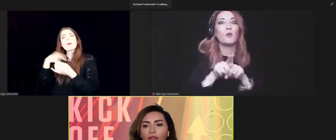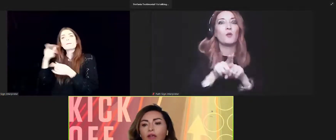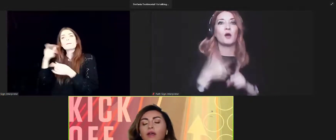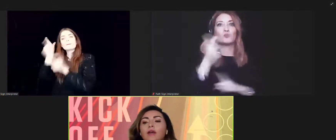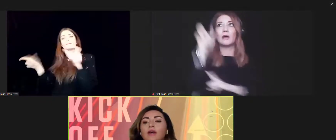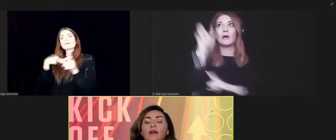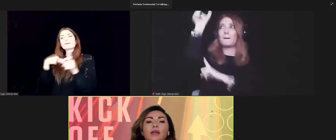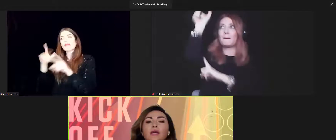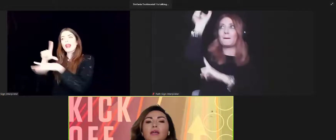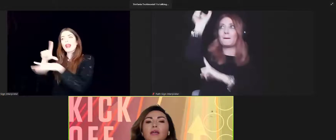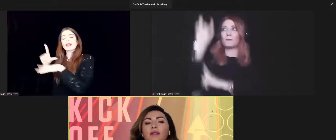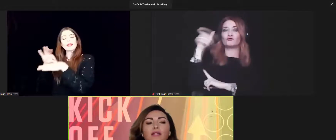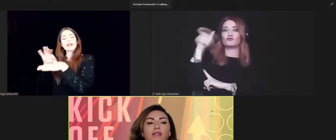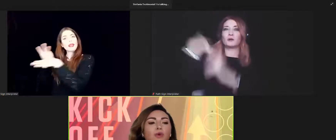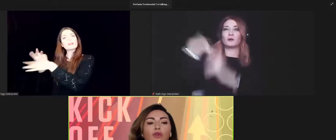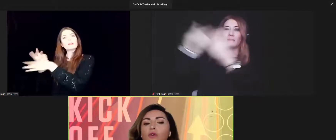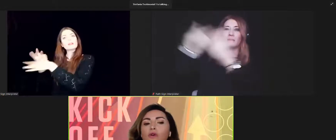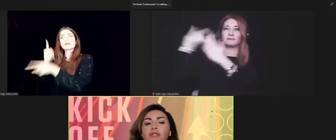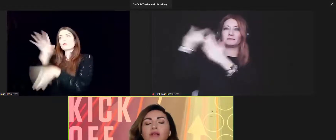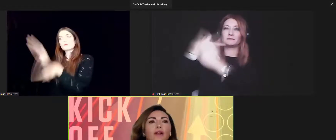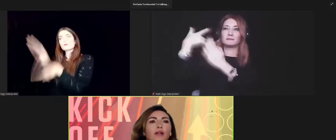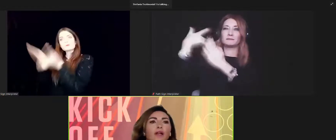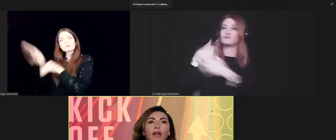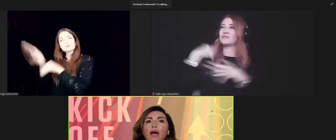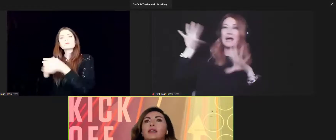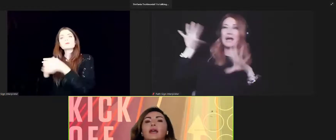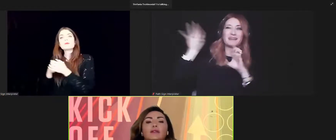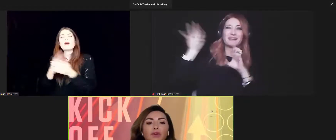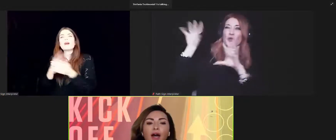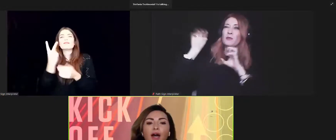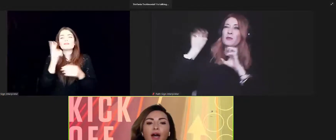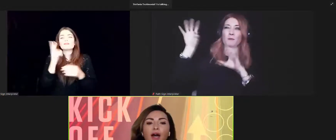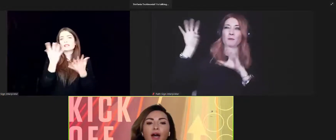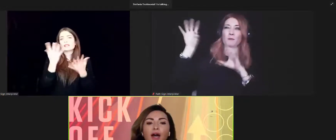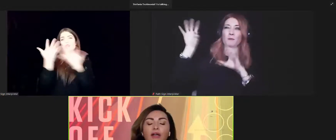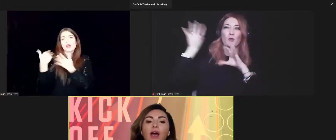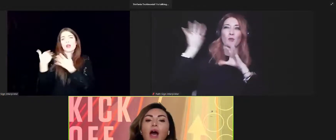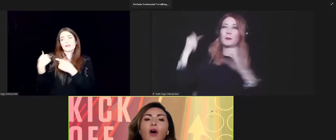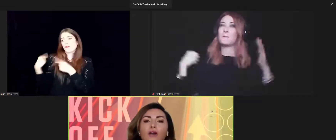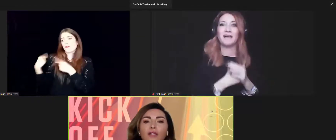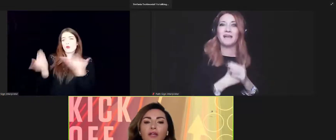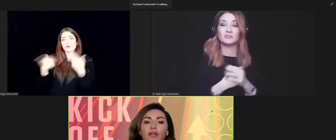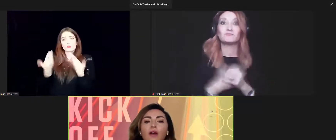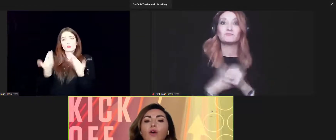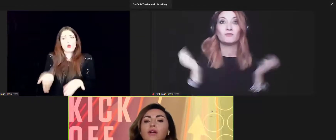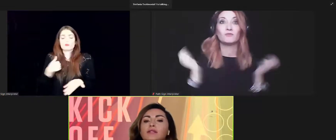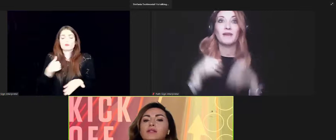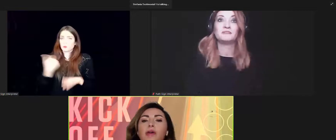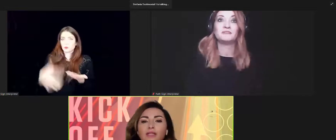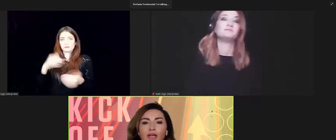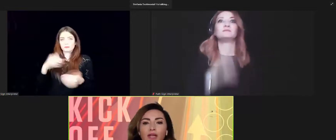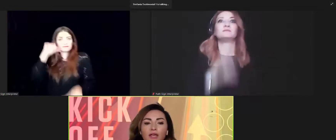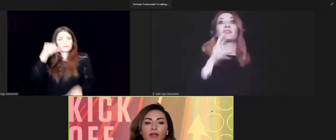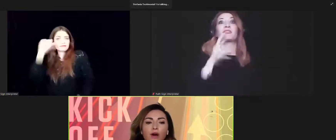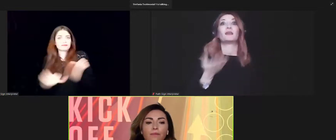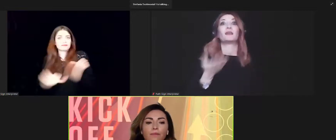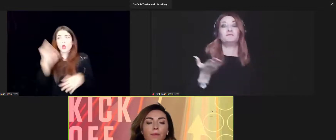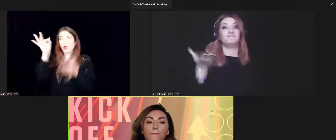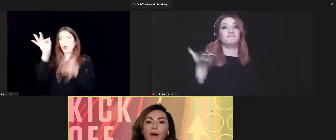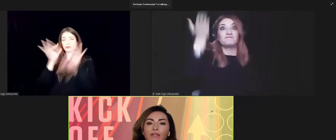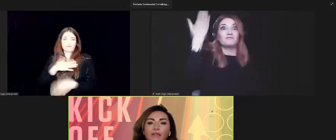today. He had small goals like a new car, a holiday, or some extra